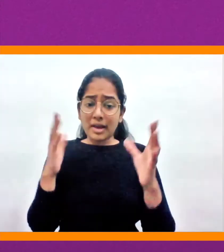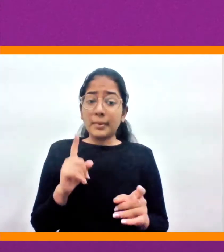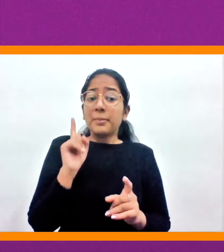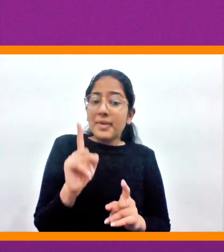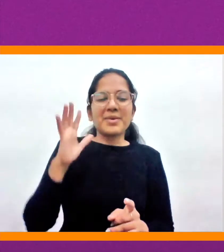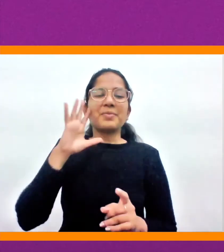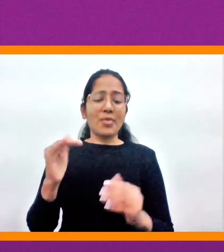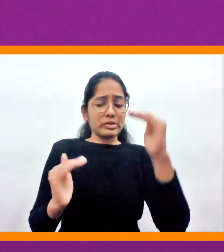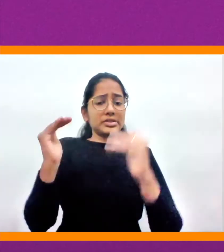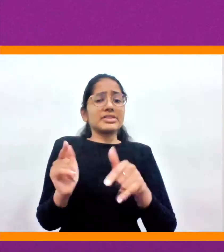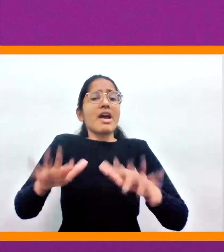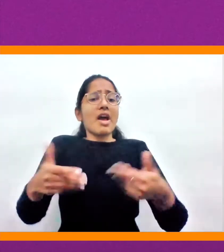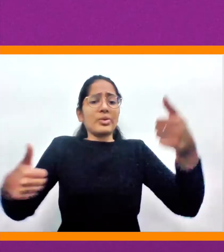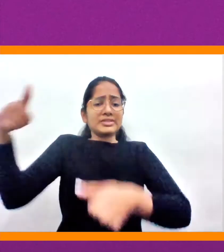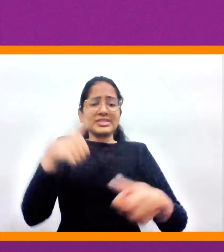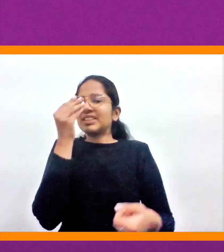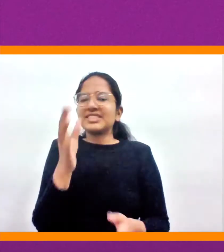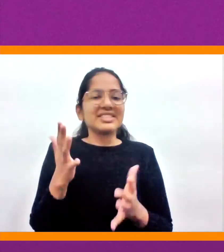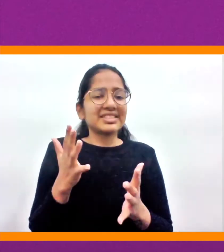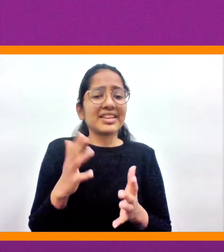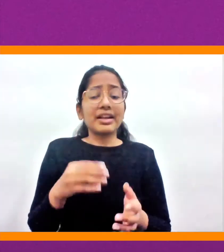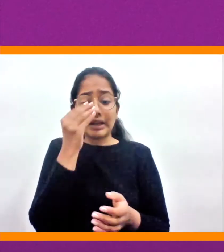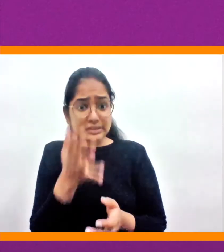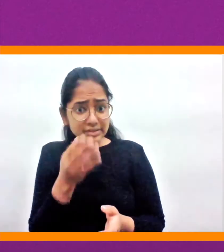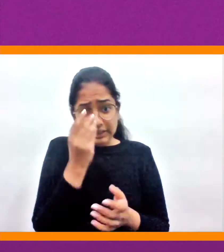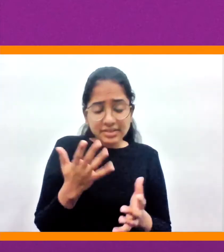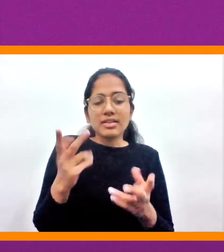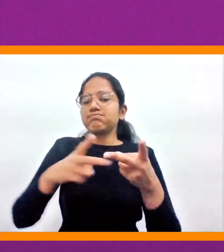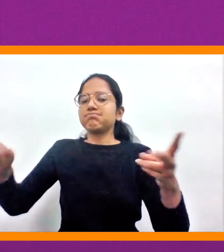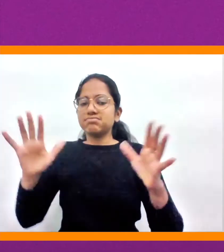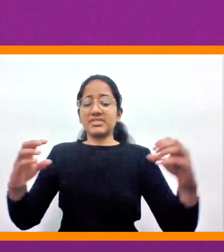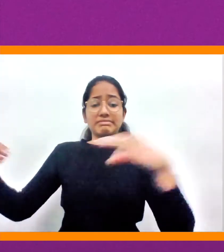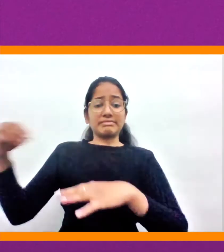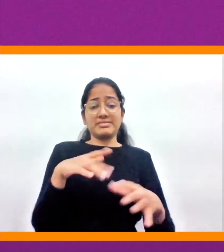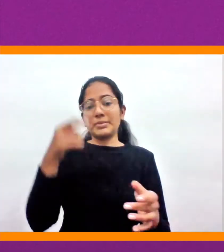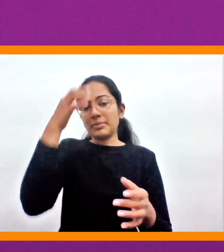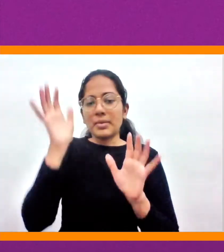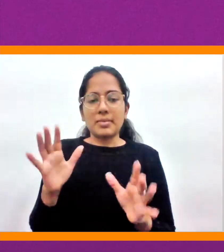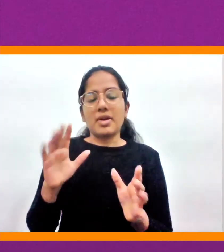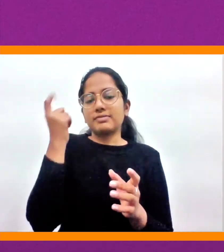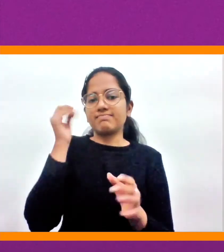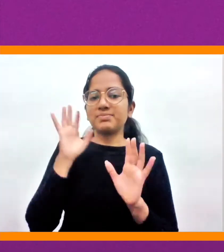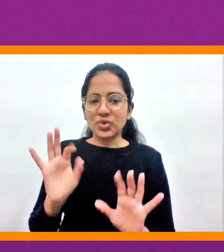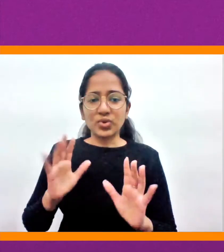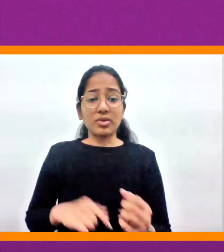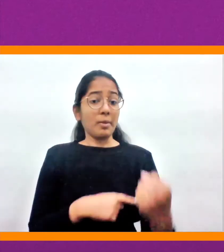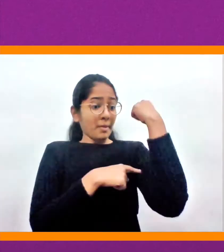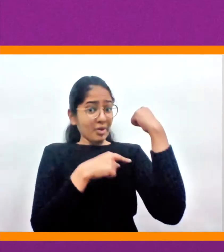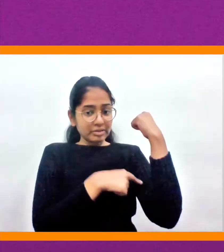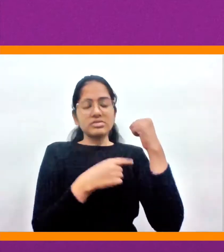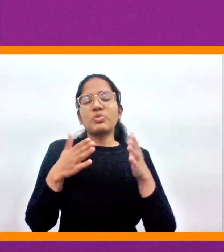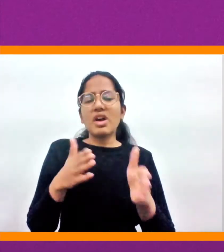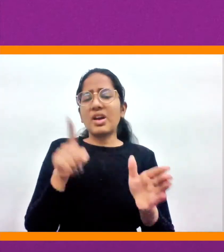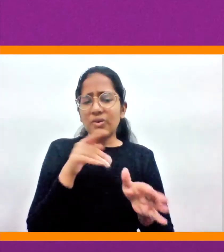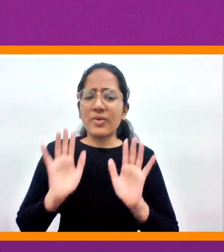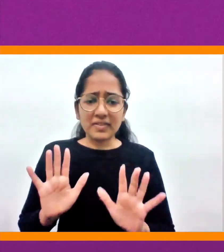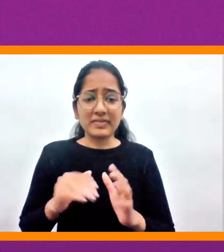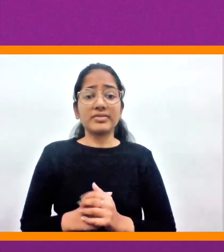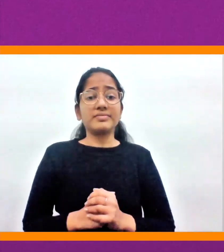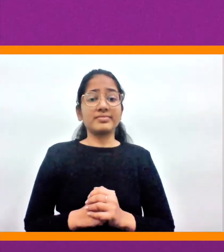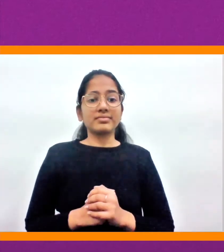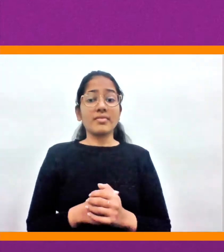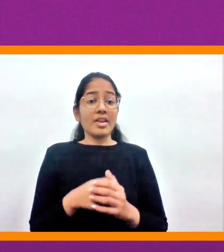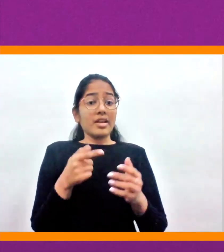policy that says sexual harassment won't be tolerated here. We also need to analyze the conditions that